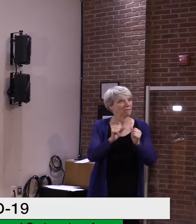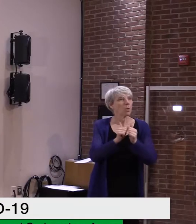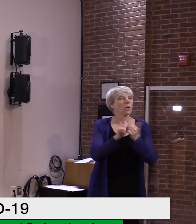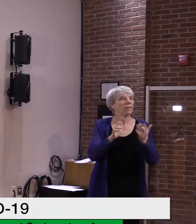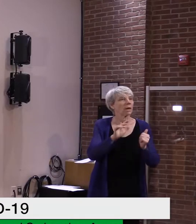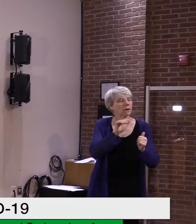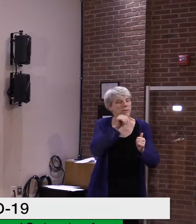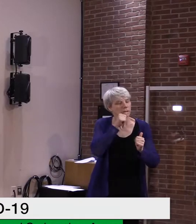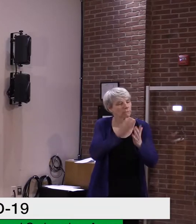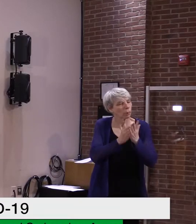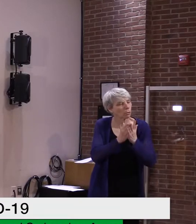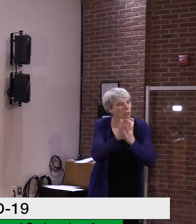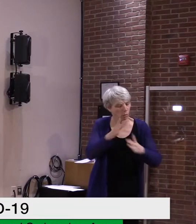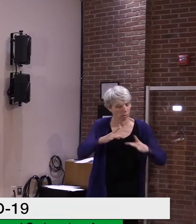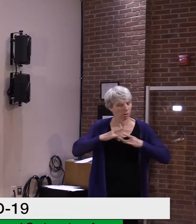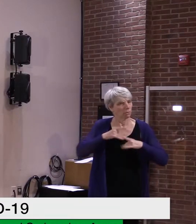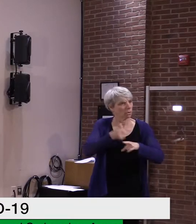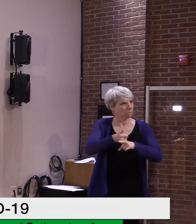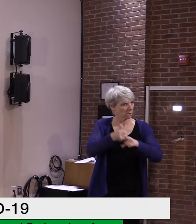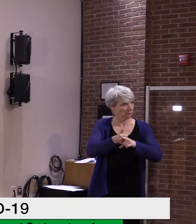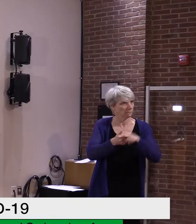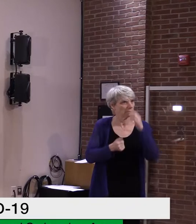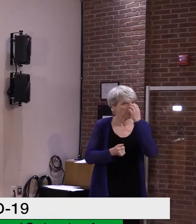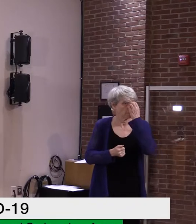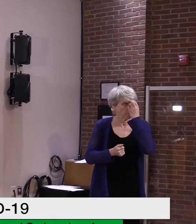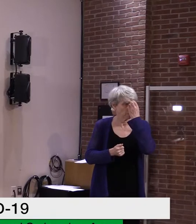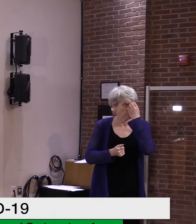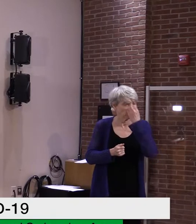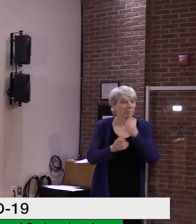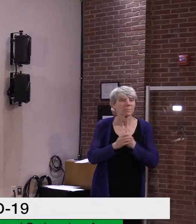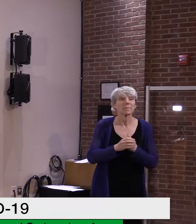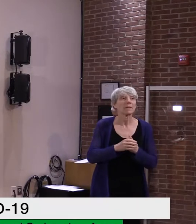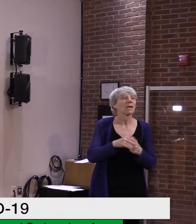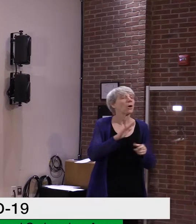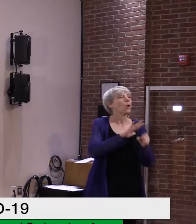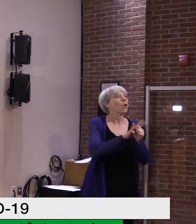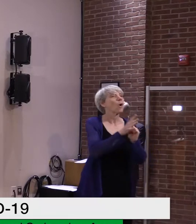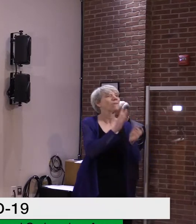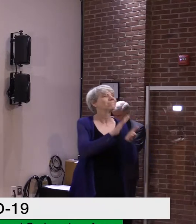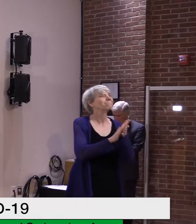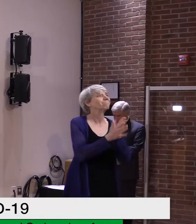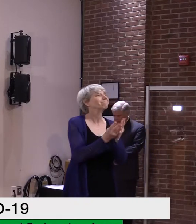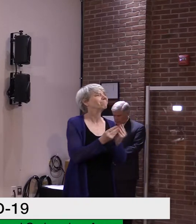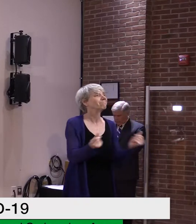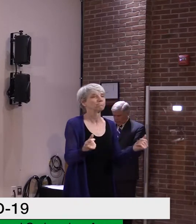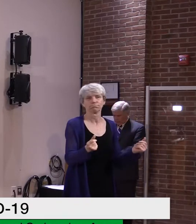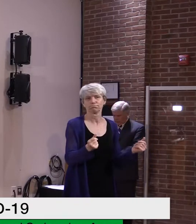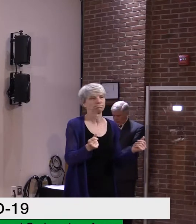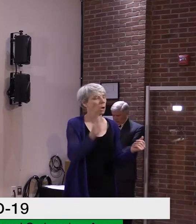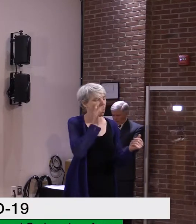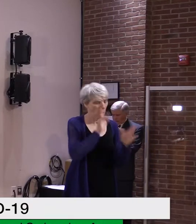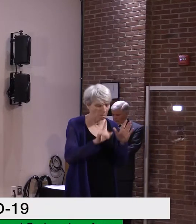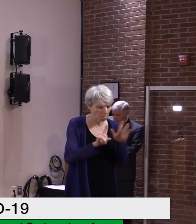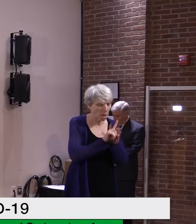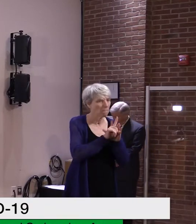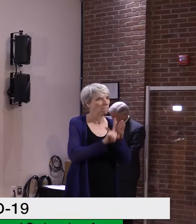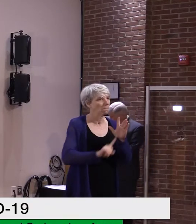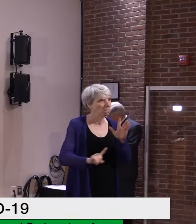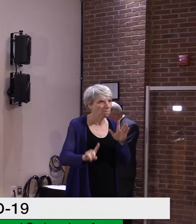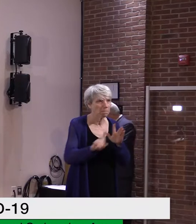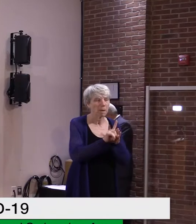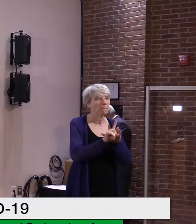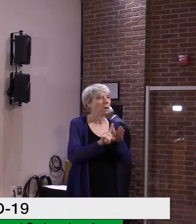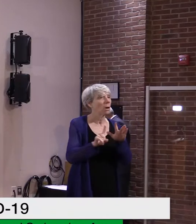As well as we're doing in Vermont, COVID-19 is not going to disappear. It can and will continue to find its way